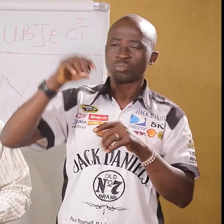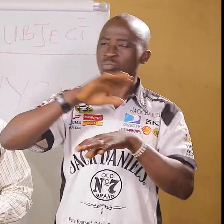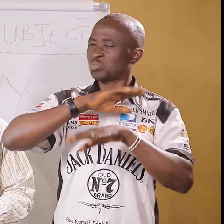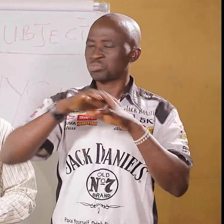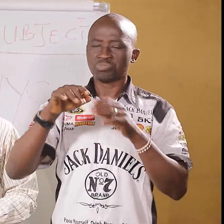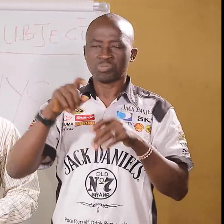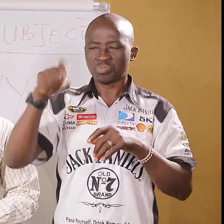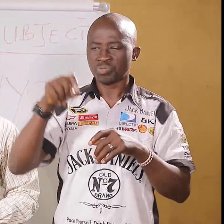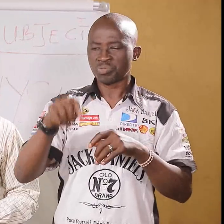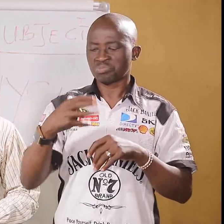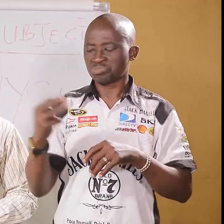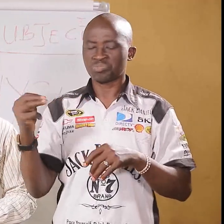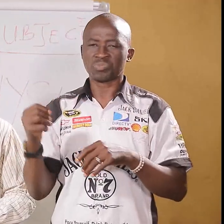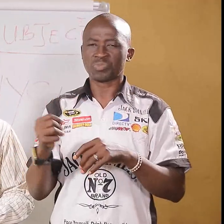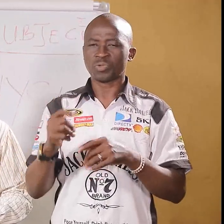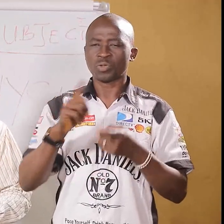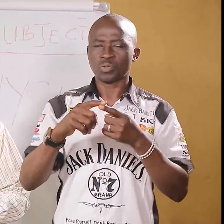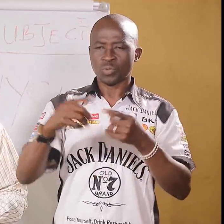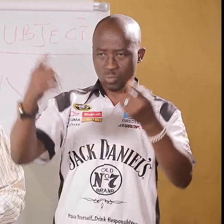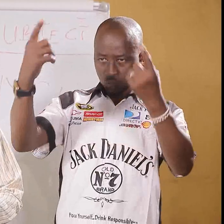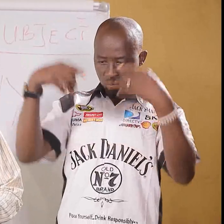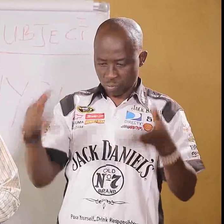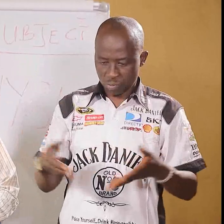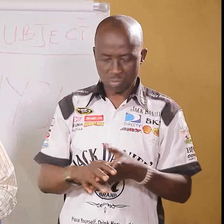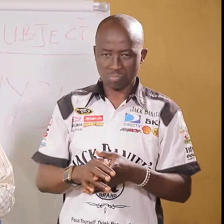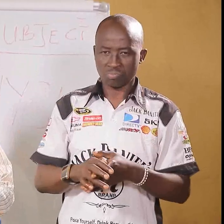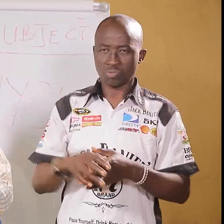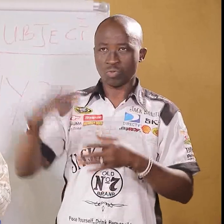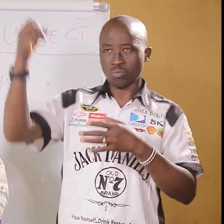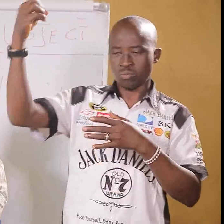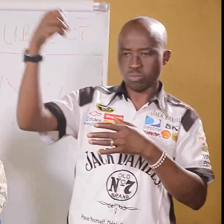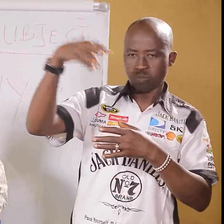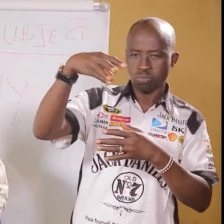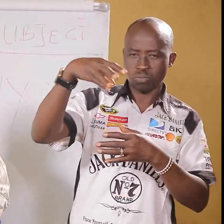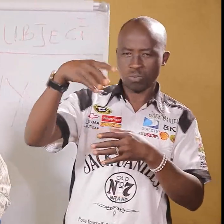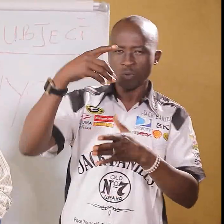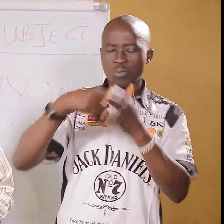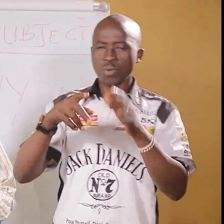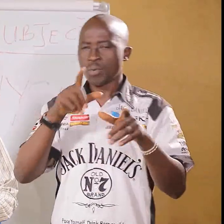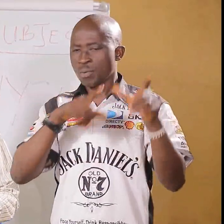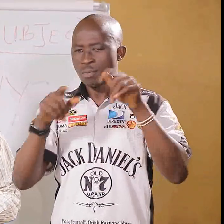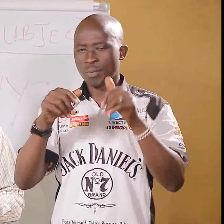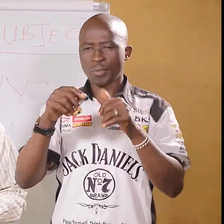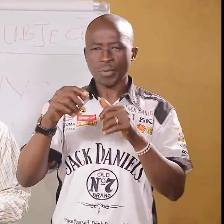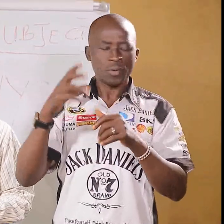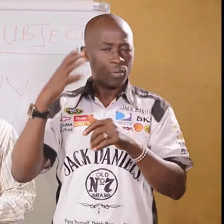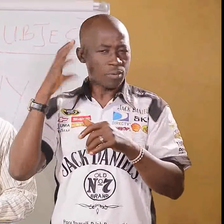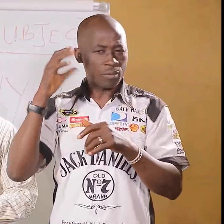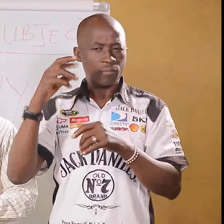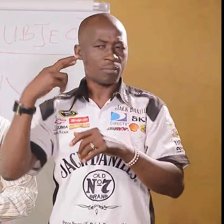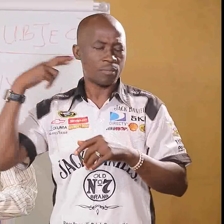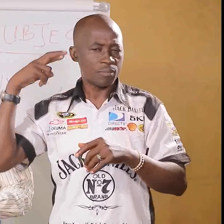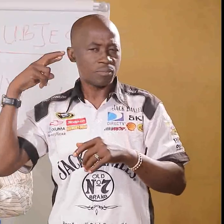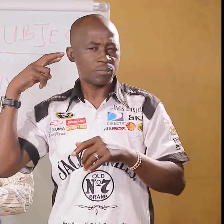need a material medium for it to reach us here. The same vein, whatever signal we hear from radio, whatever we hear from the